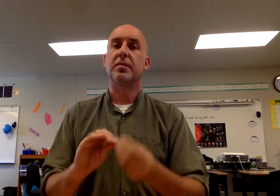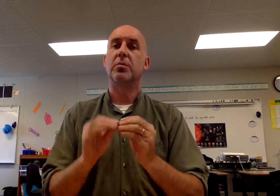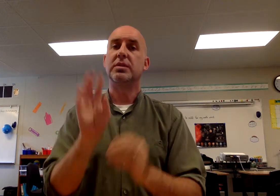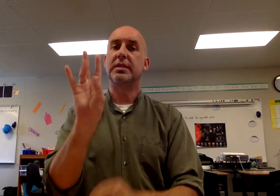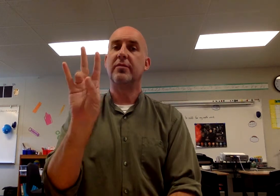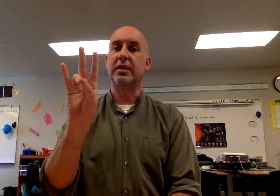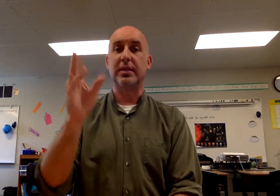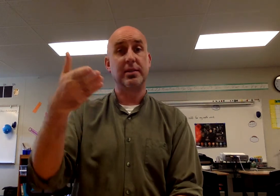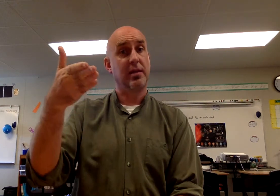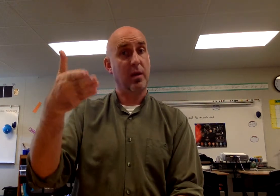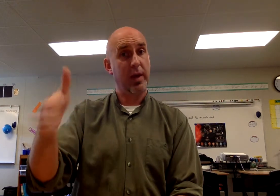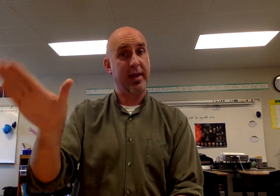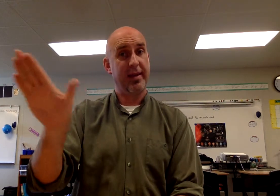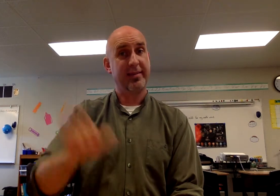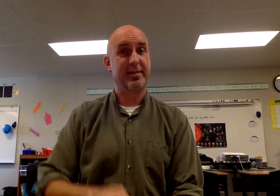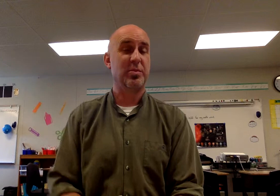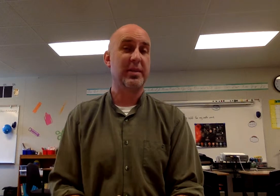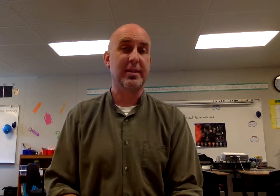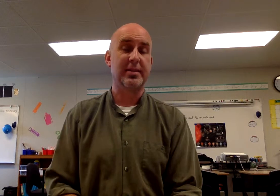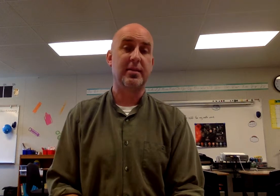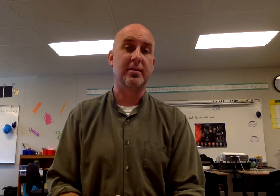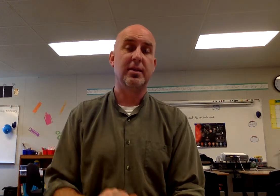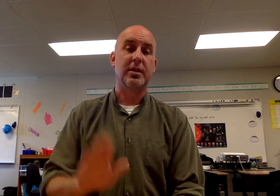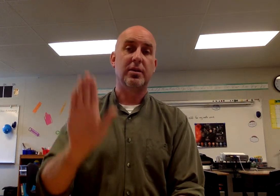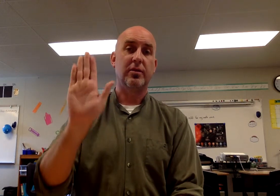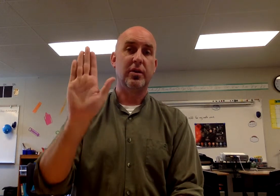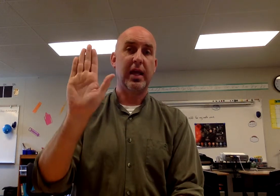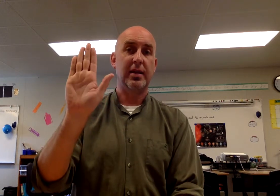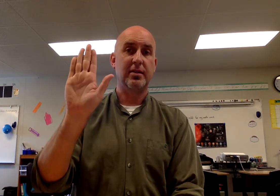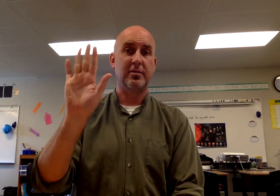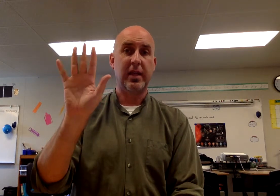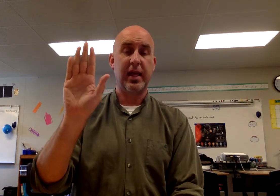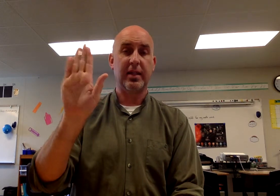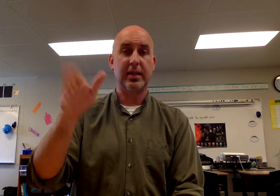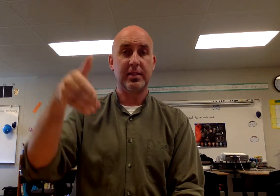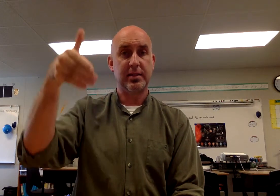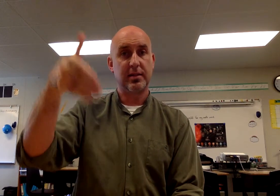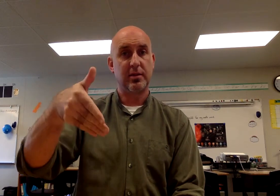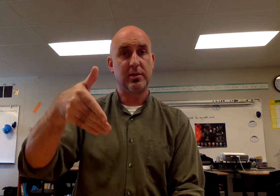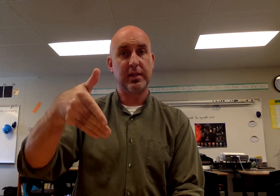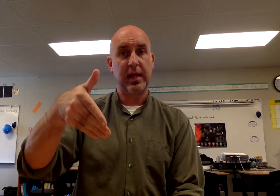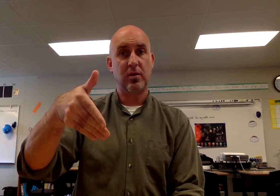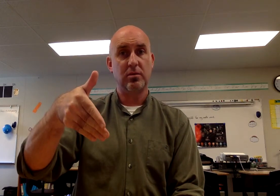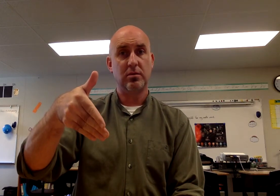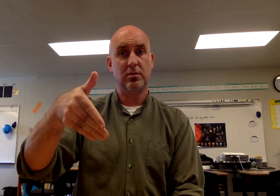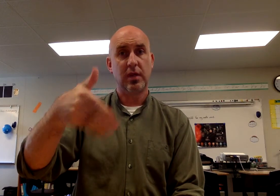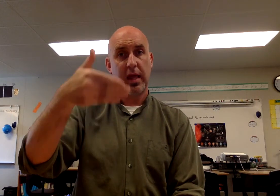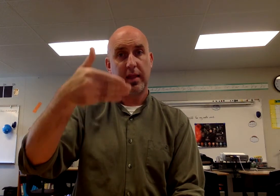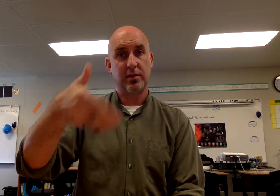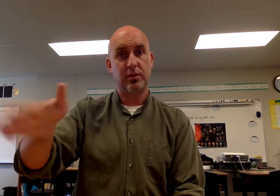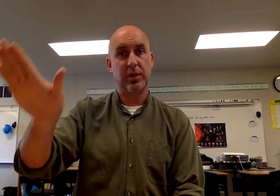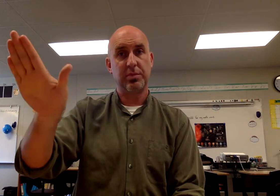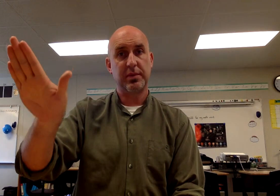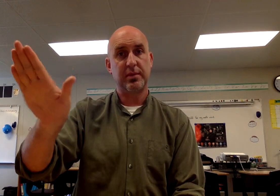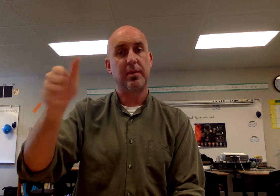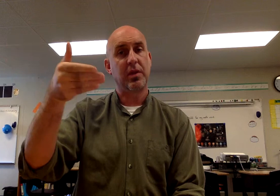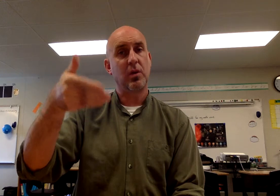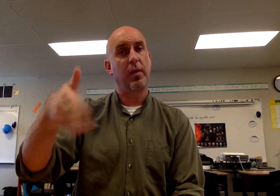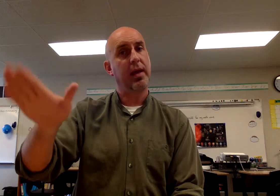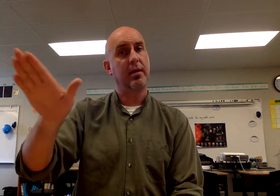Number 7 is away. It's pretty easy. You have your hand, flat hand like this, it goes down and sweeps something away,